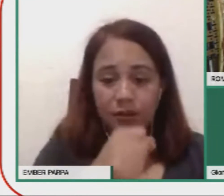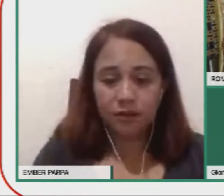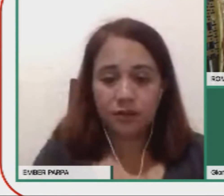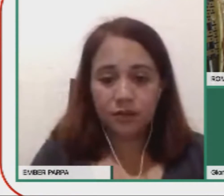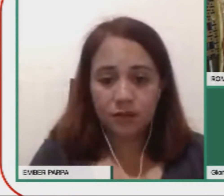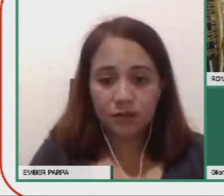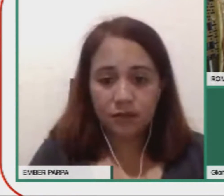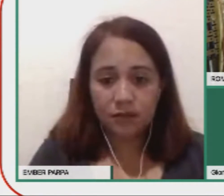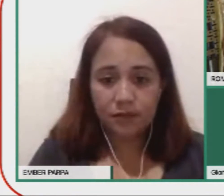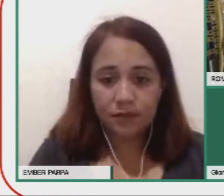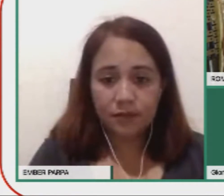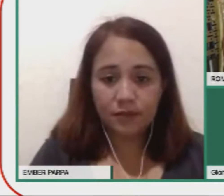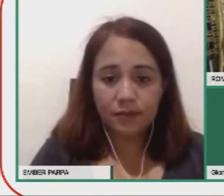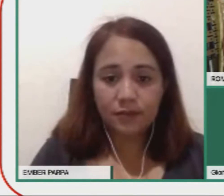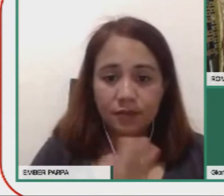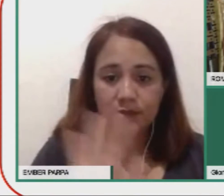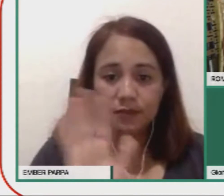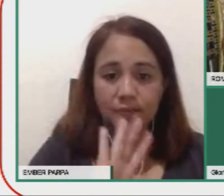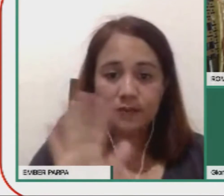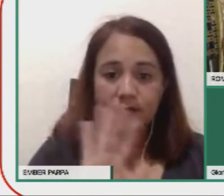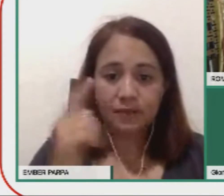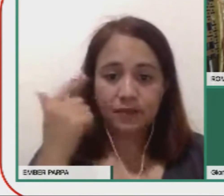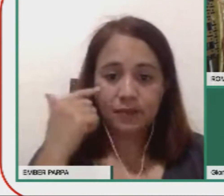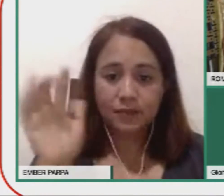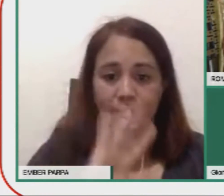Hello, Glo? Hello, Glo?